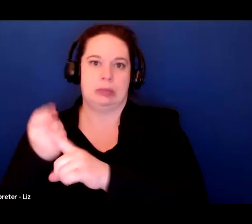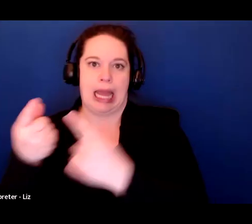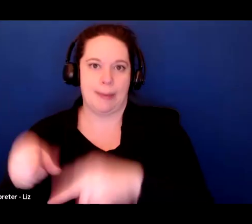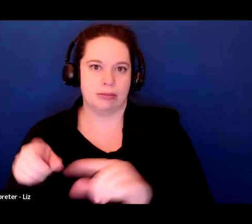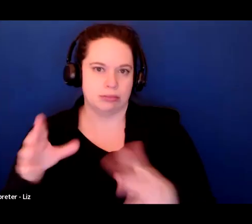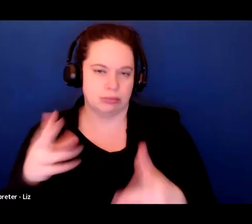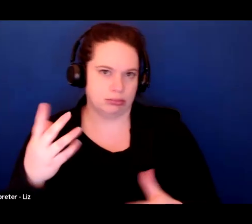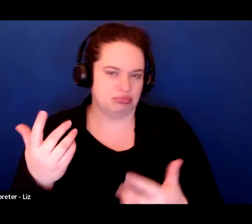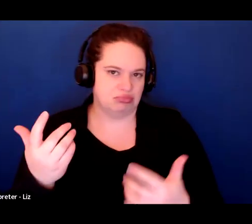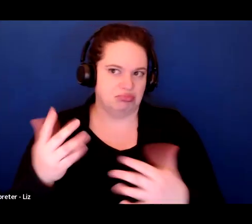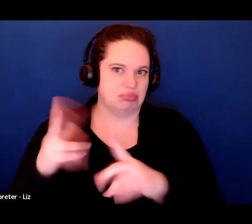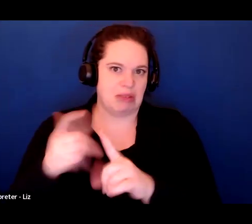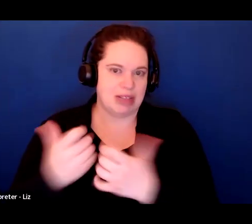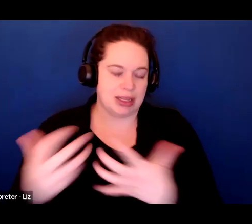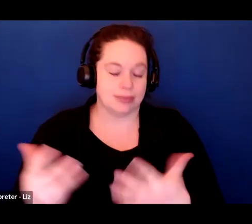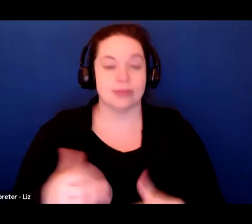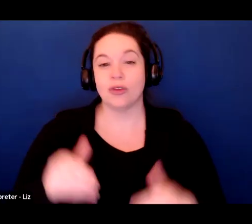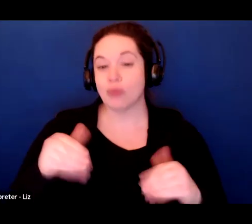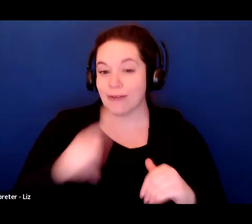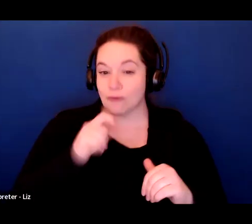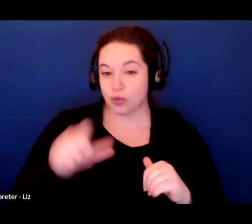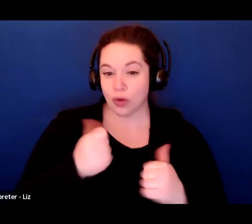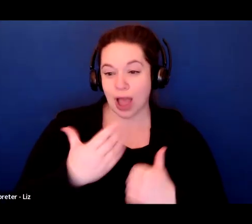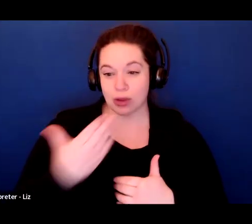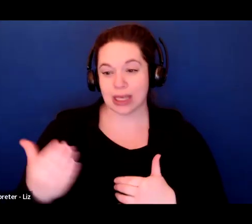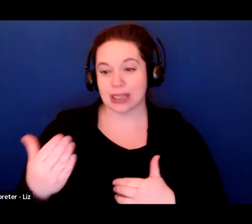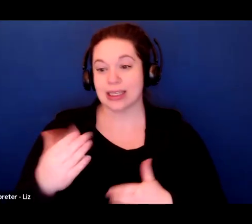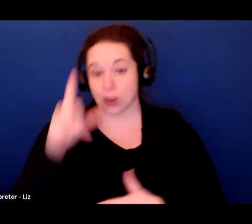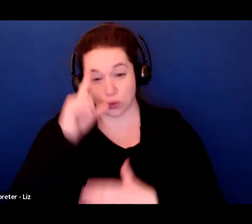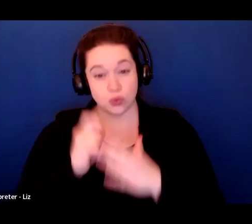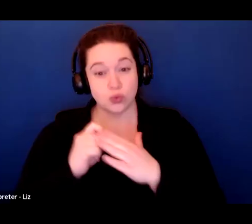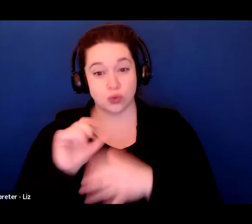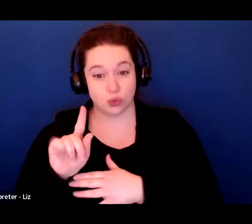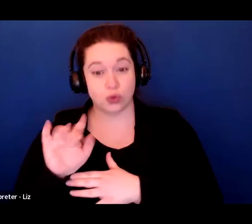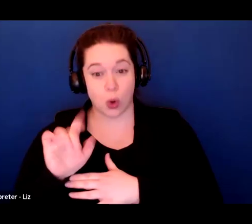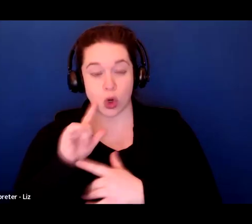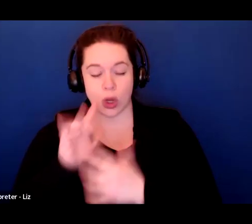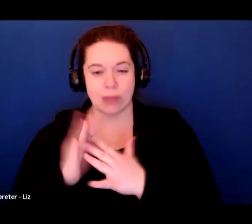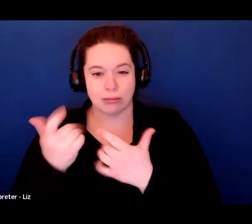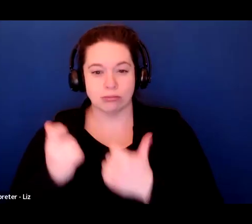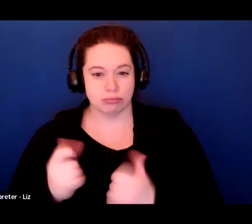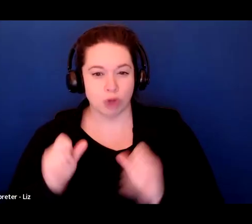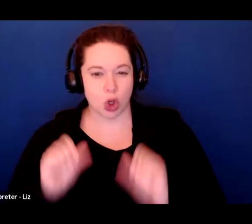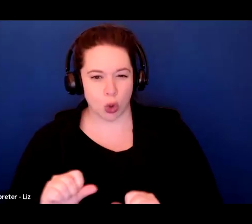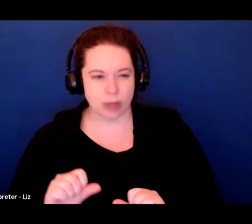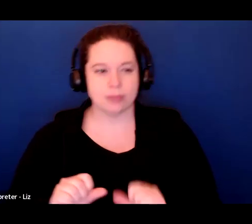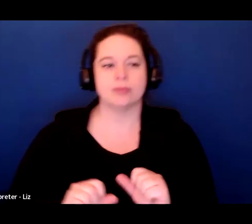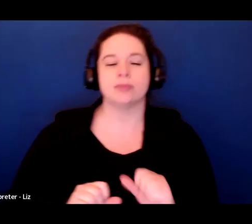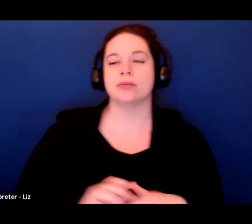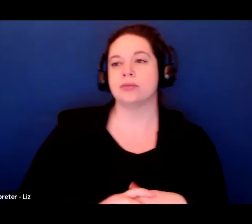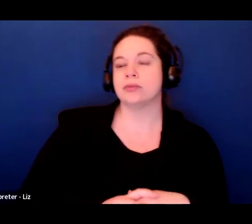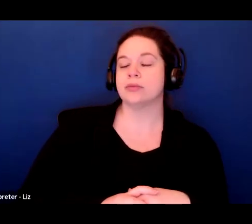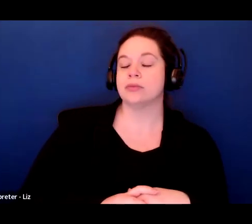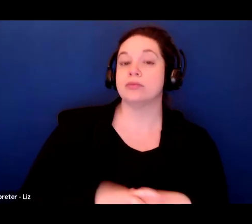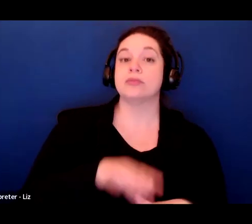that. Now, if you have paralysis from other things, like a stroke, your stroke could progress. If you have